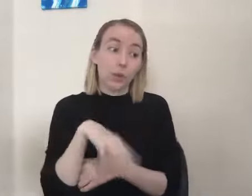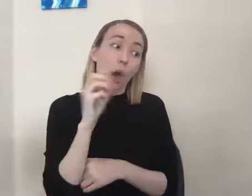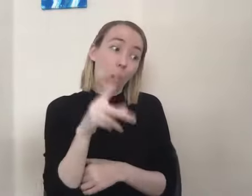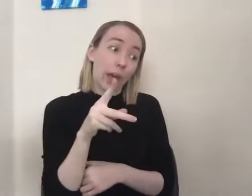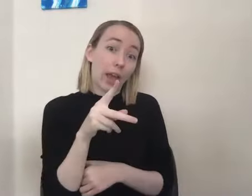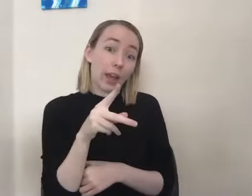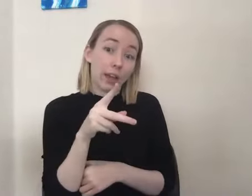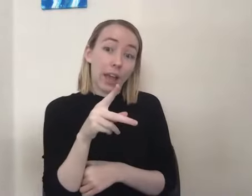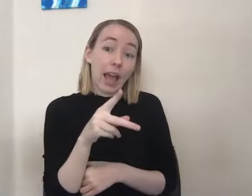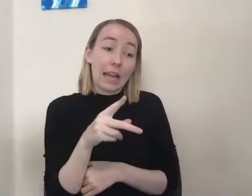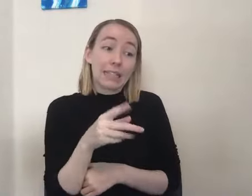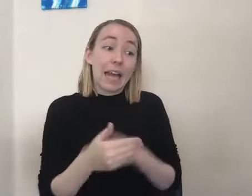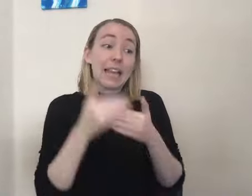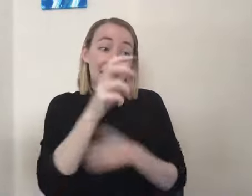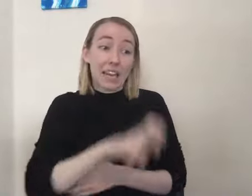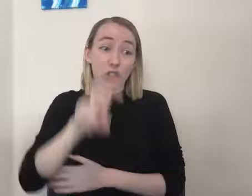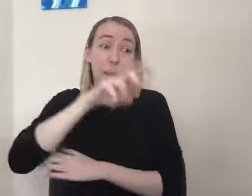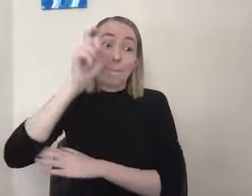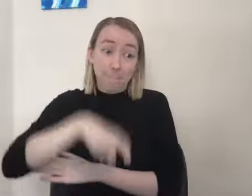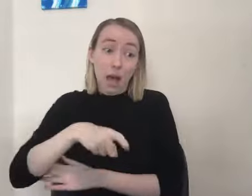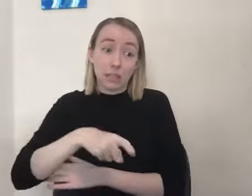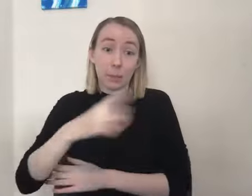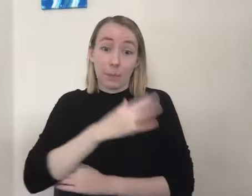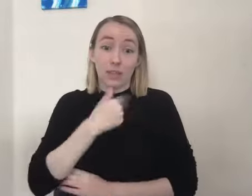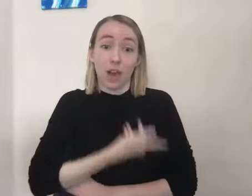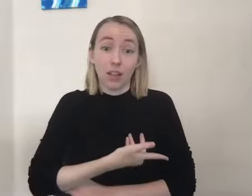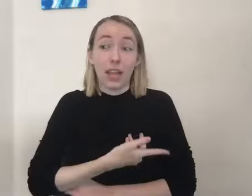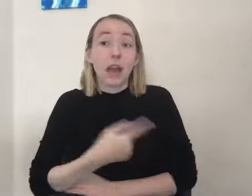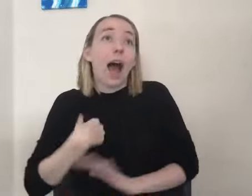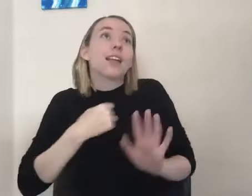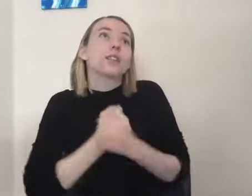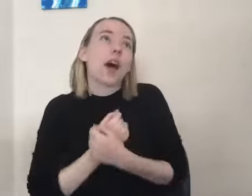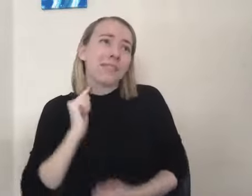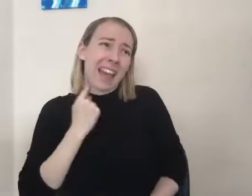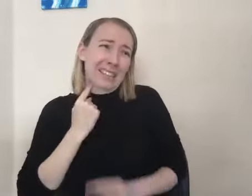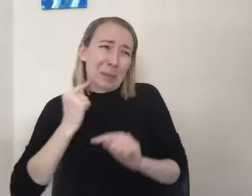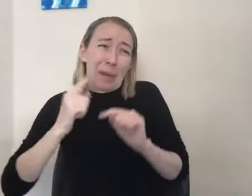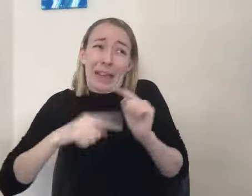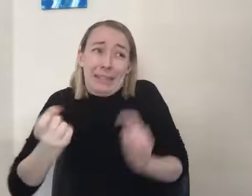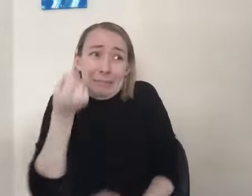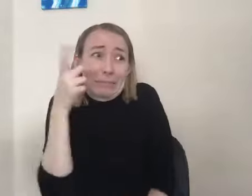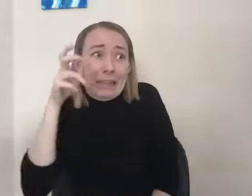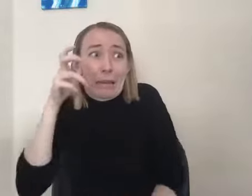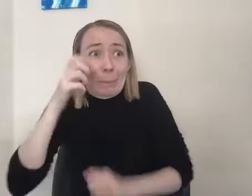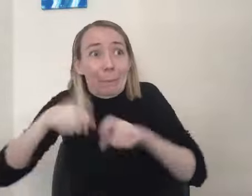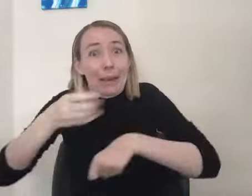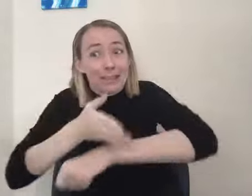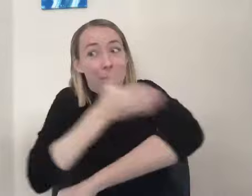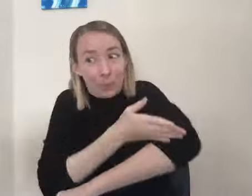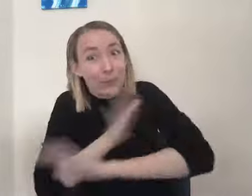that too. It's so funny. Somebody texted me and said, okay, the next trip has got to be Scotland. I